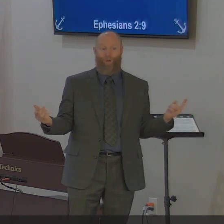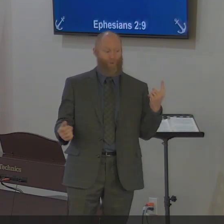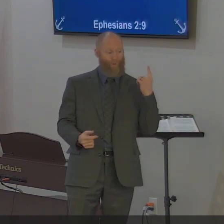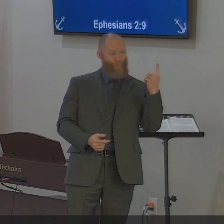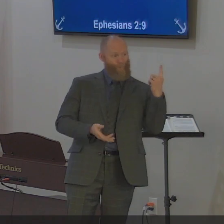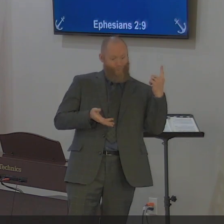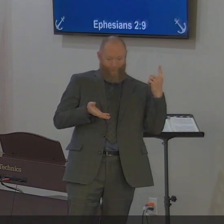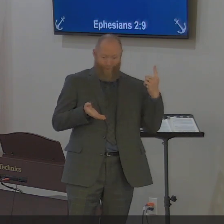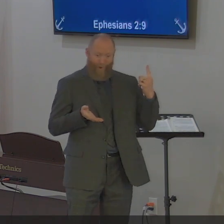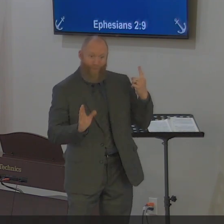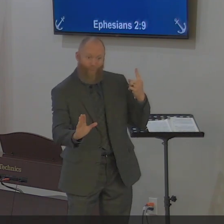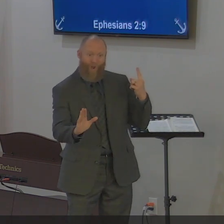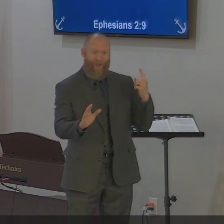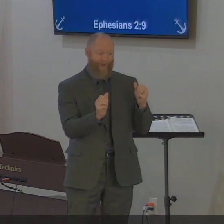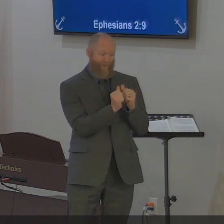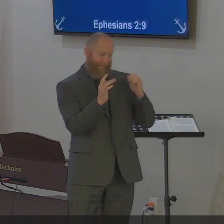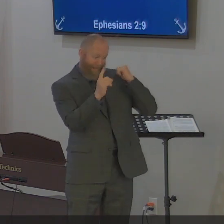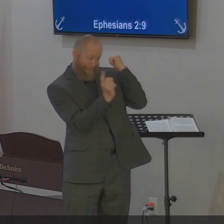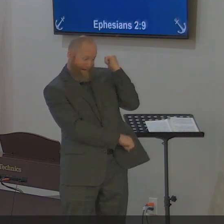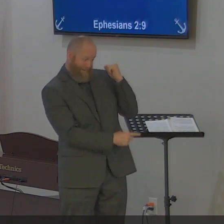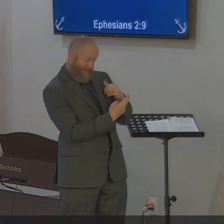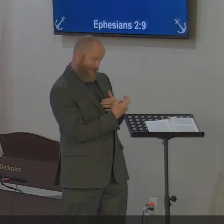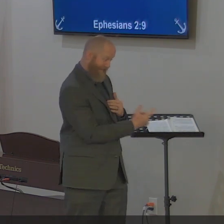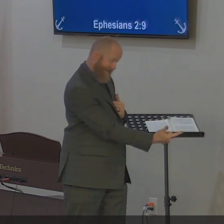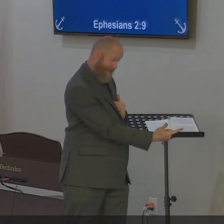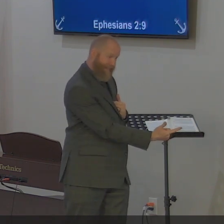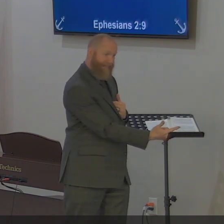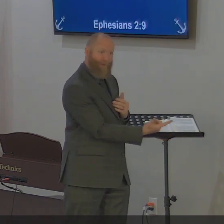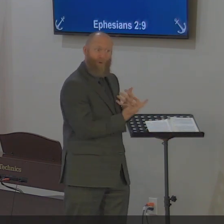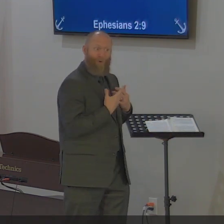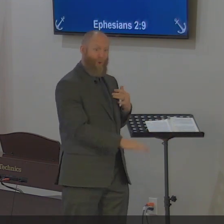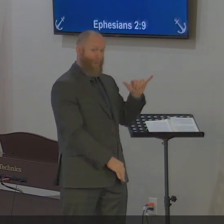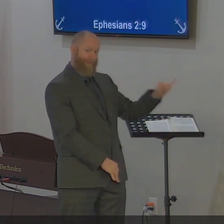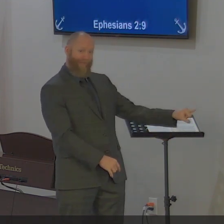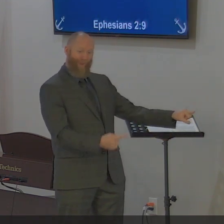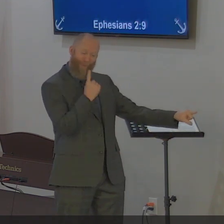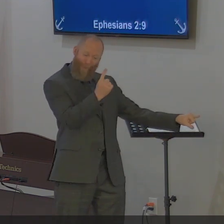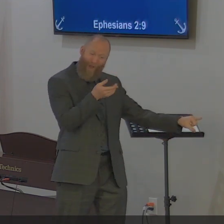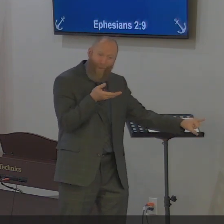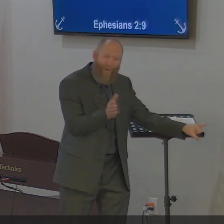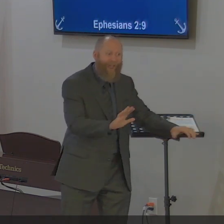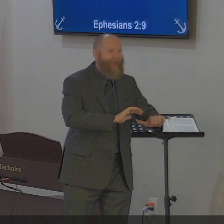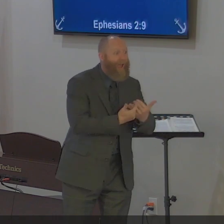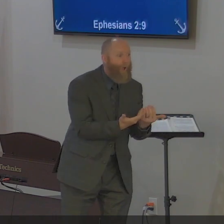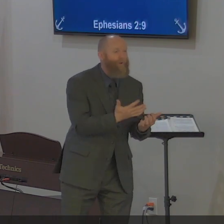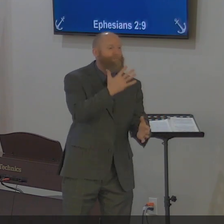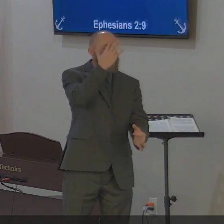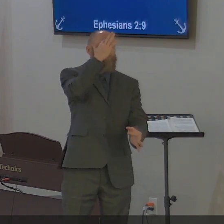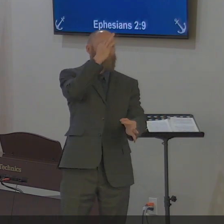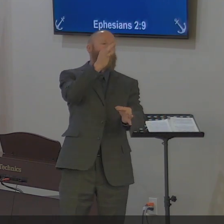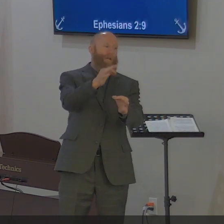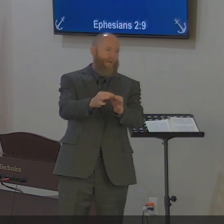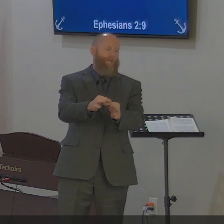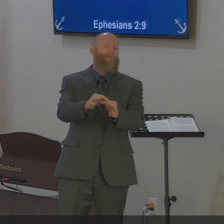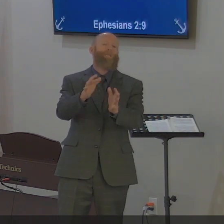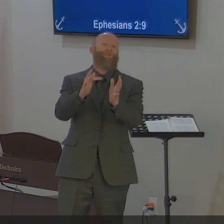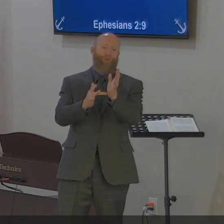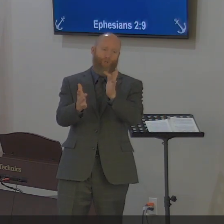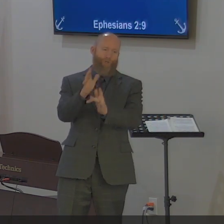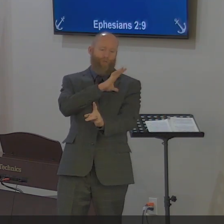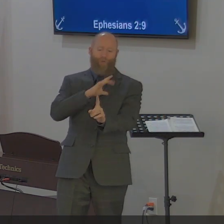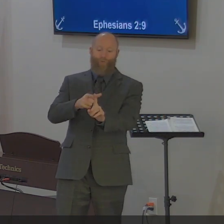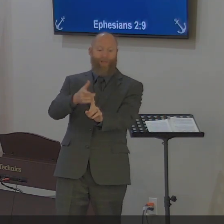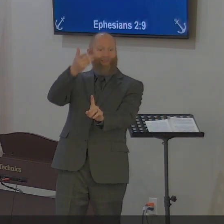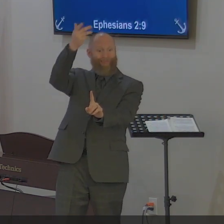the punishment for your sin, which is hell, the only way is through faith in Jesus Christ. And faith